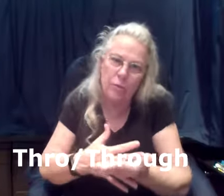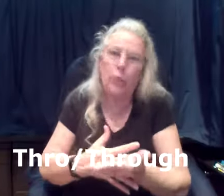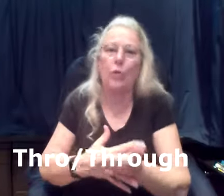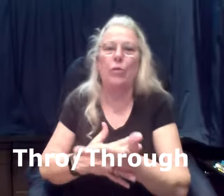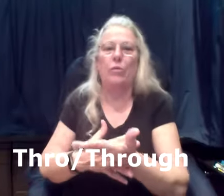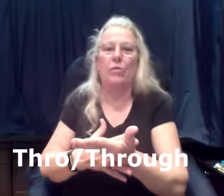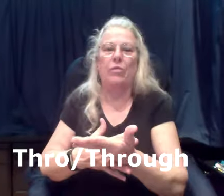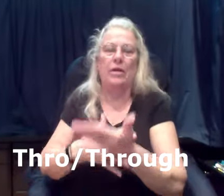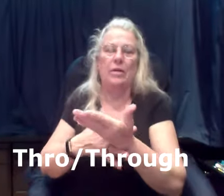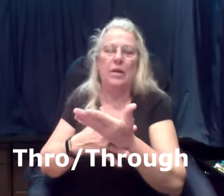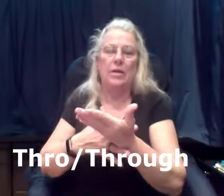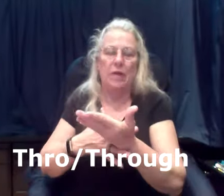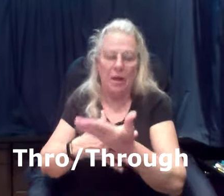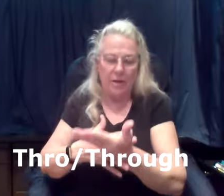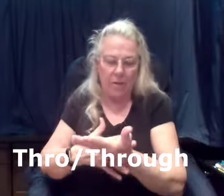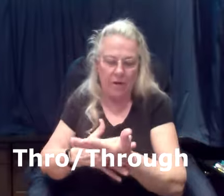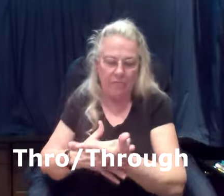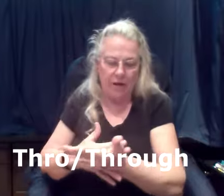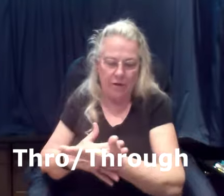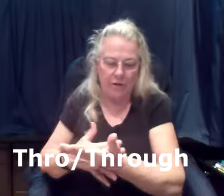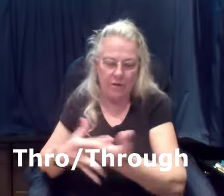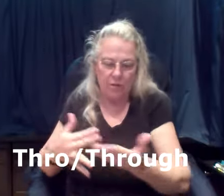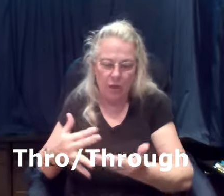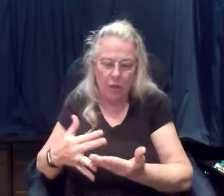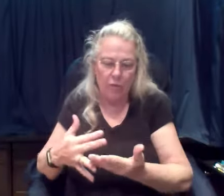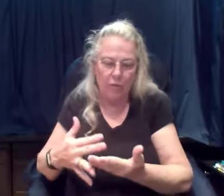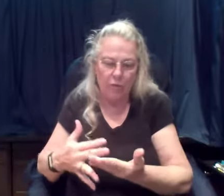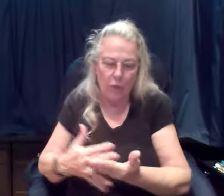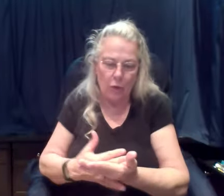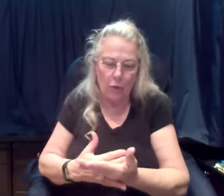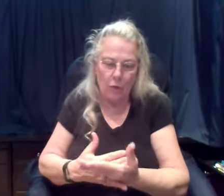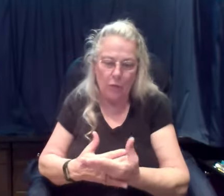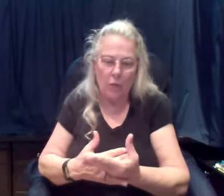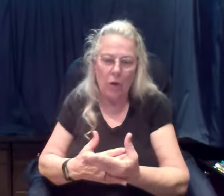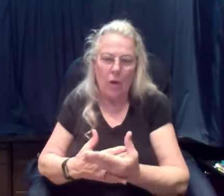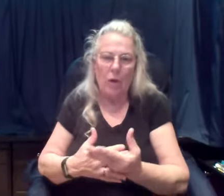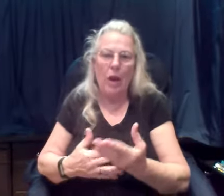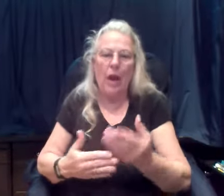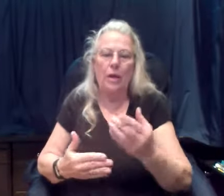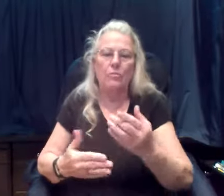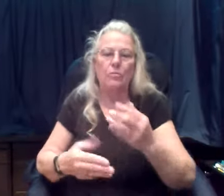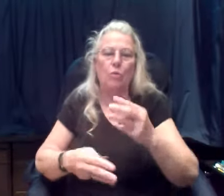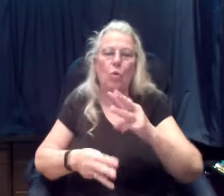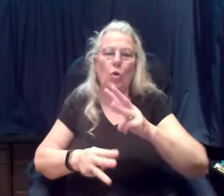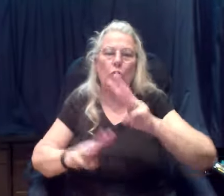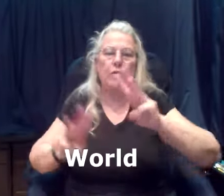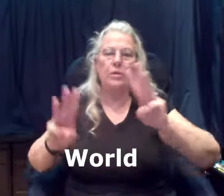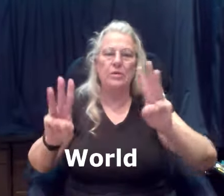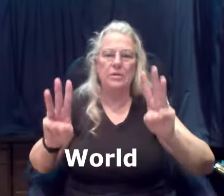through the non-dominant fingers. Through. And world,